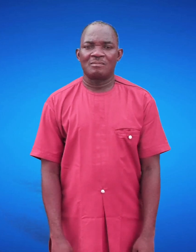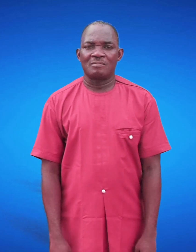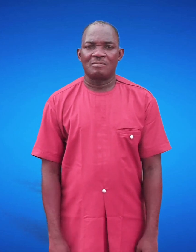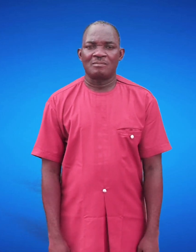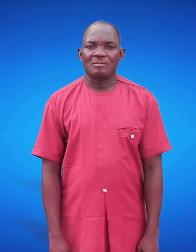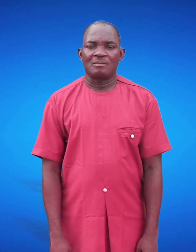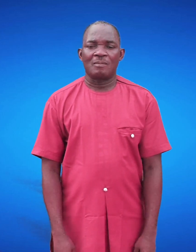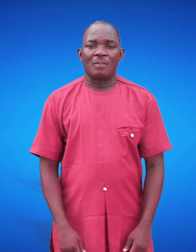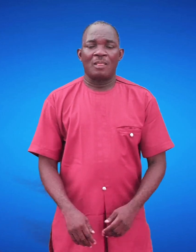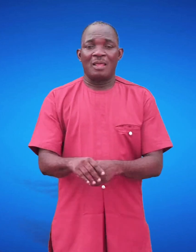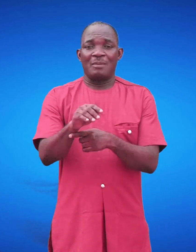B.